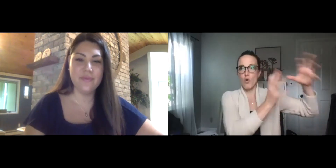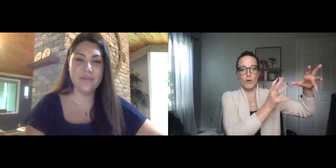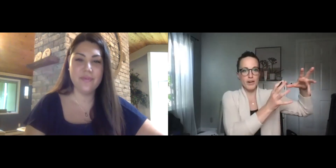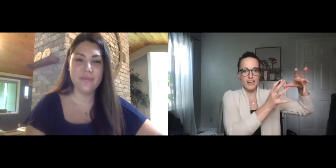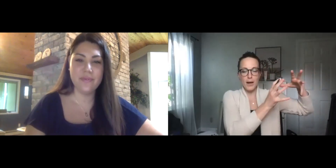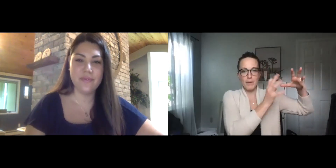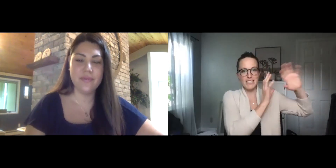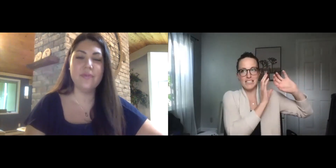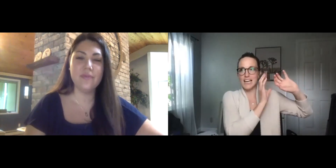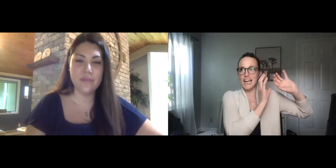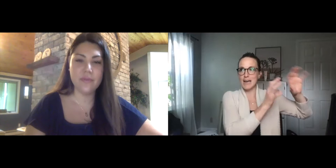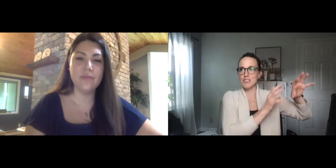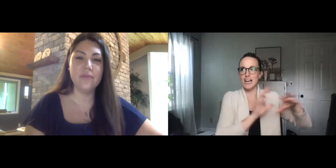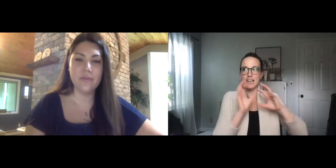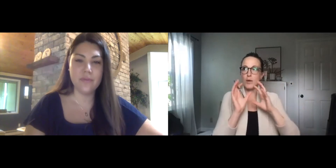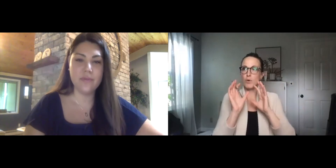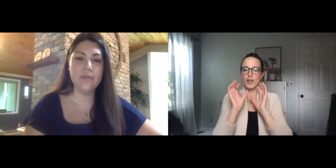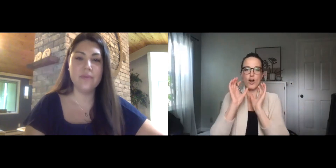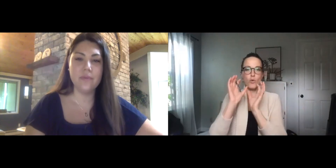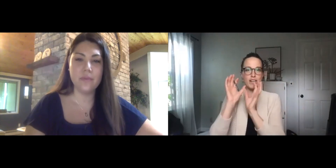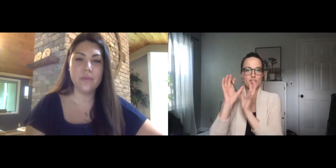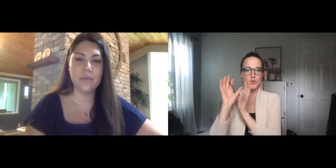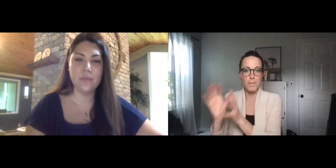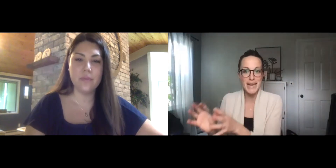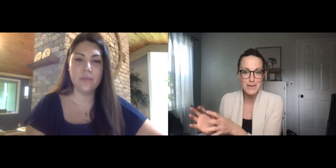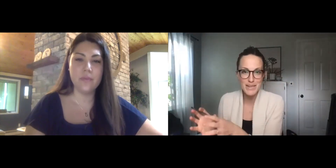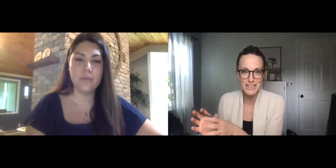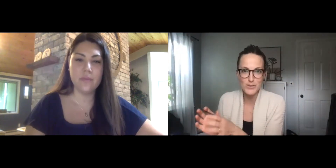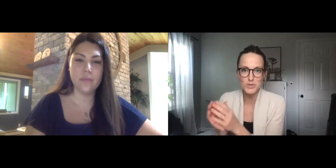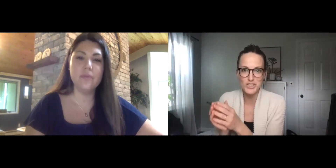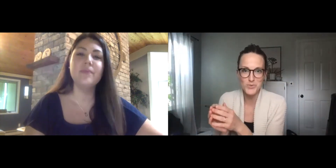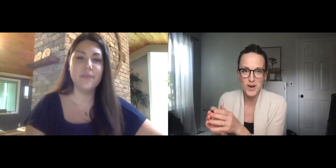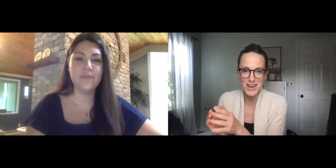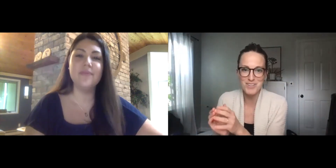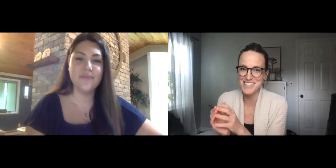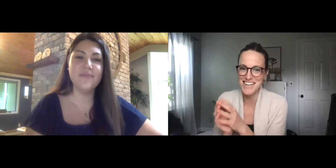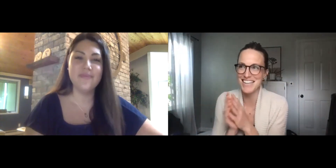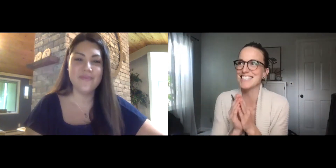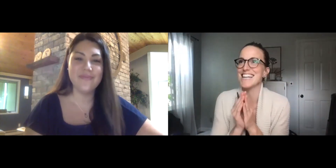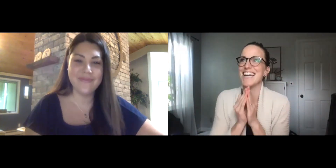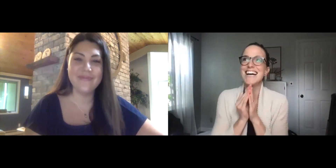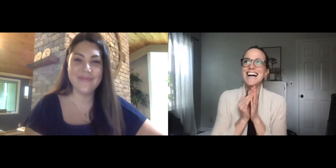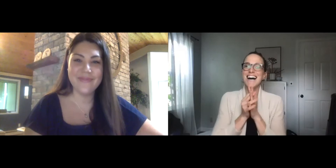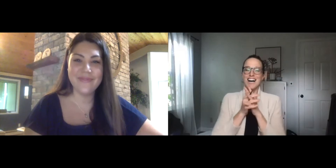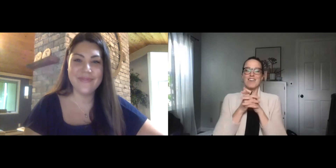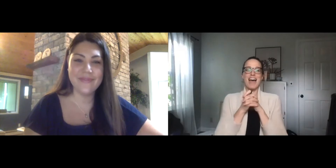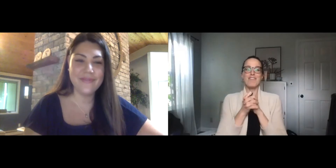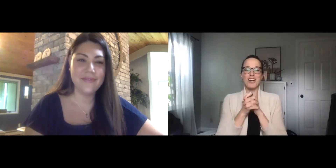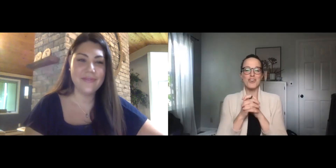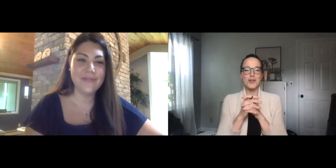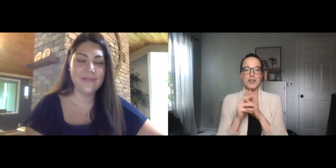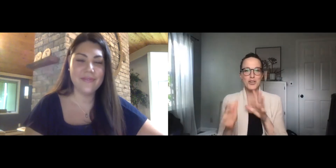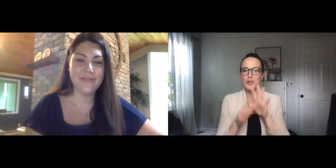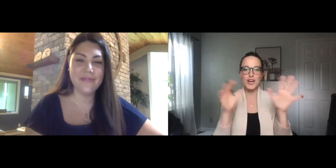from corporate companies like Amazon and Upwork all the way to babies, which is why we're talking today.